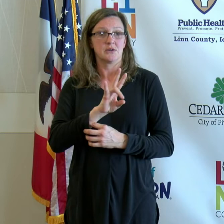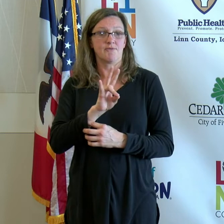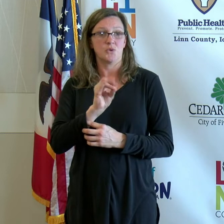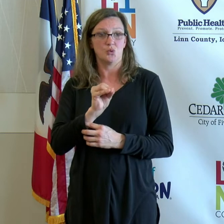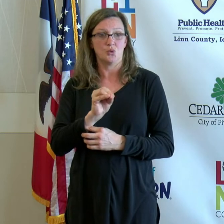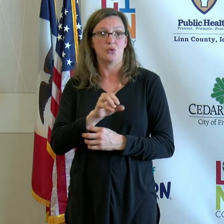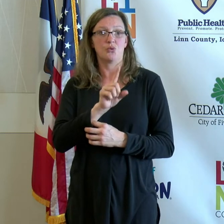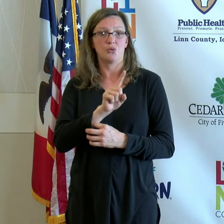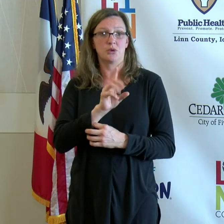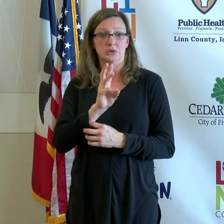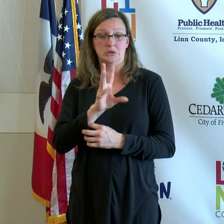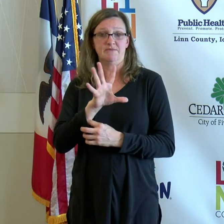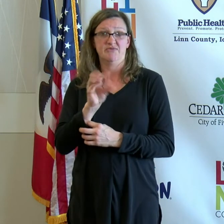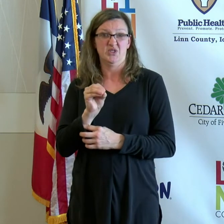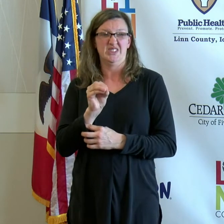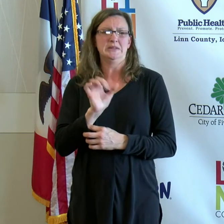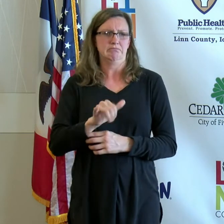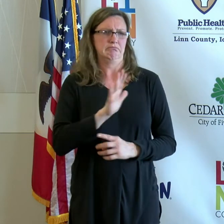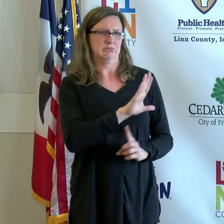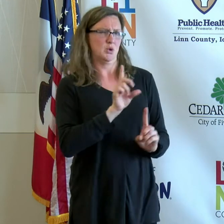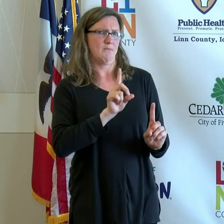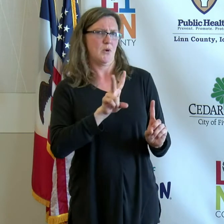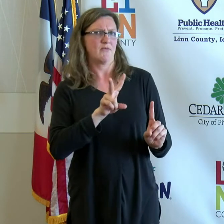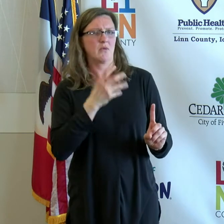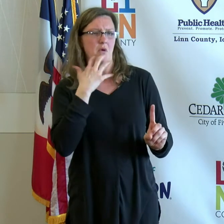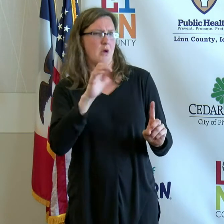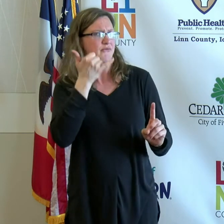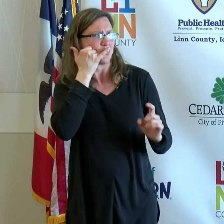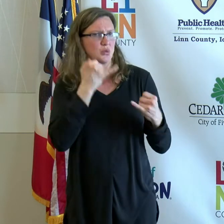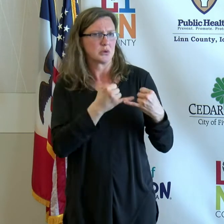1-800-770-1650. Additionally, you can text